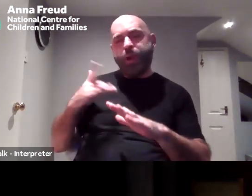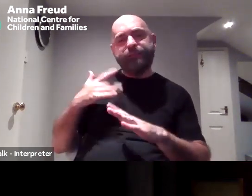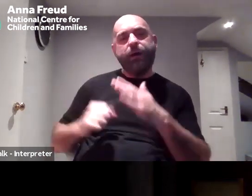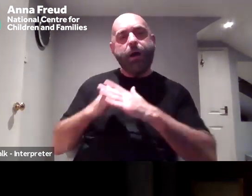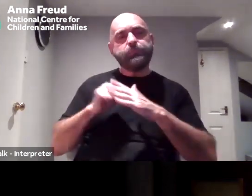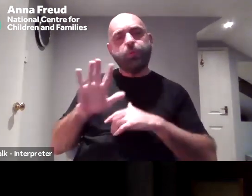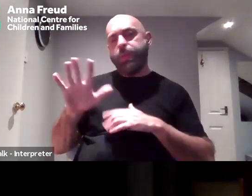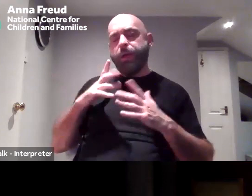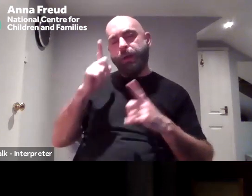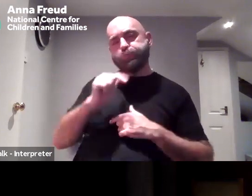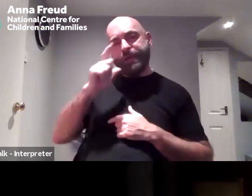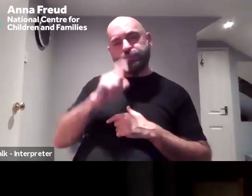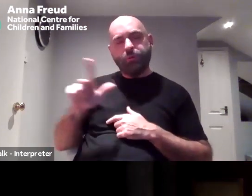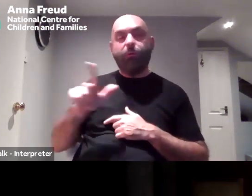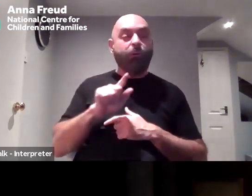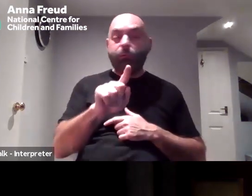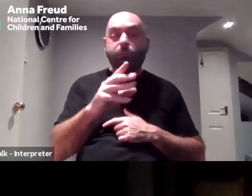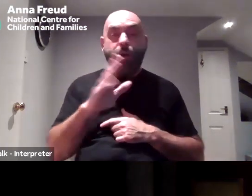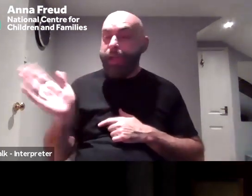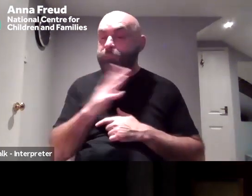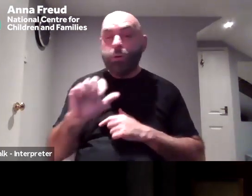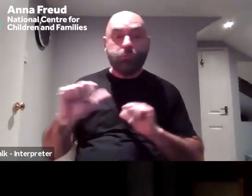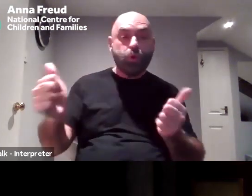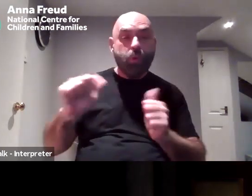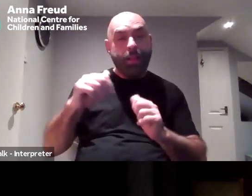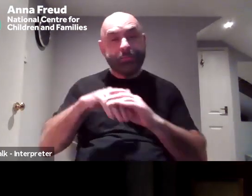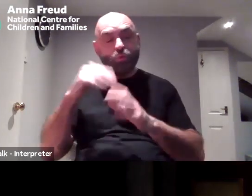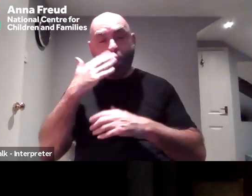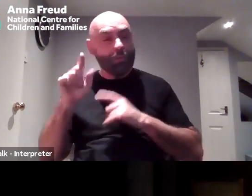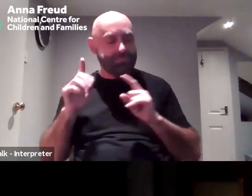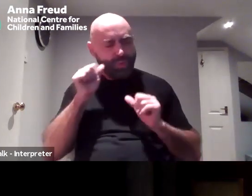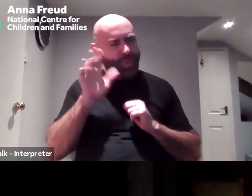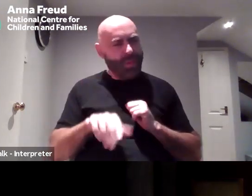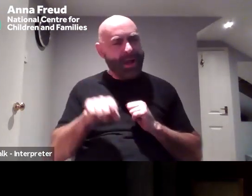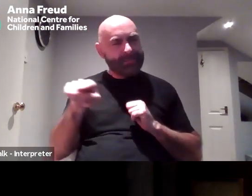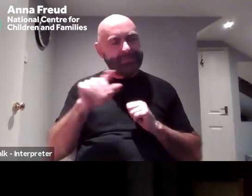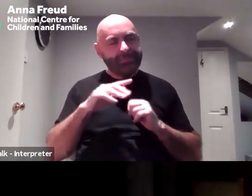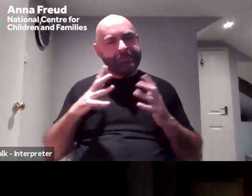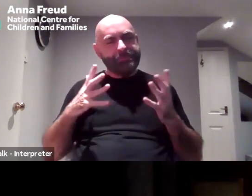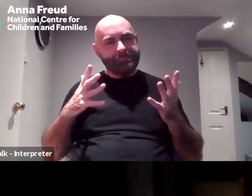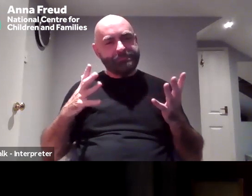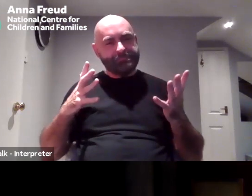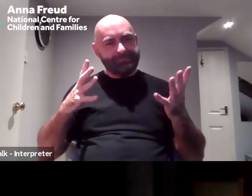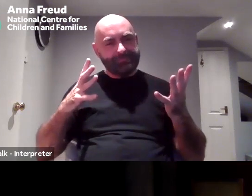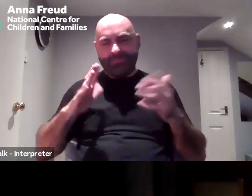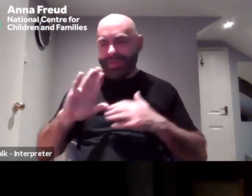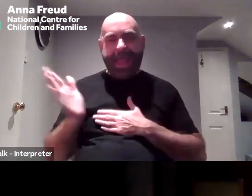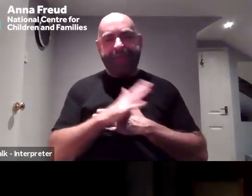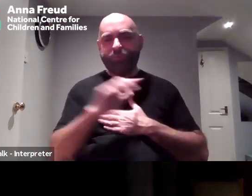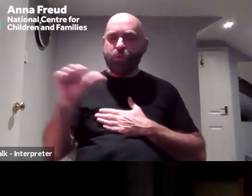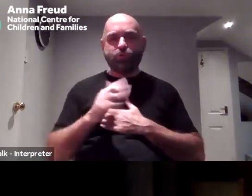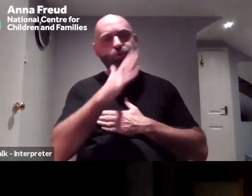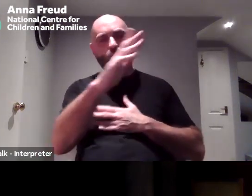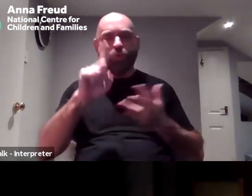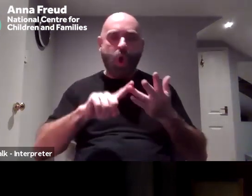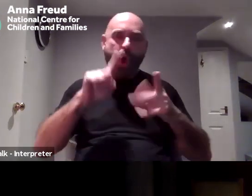potential. Not everyone's going to do brilliantly well. We know that, and nor do I think everyone should go to Oxford